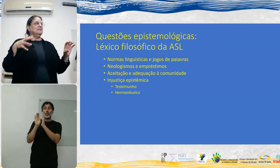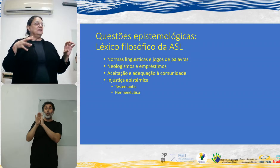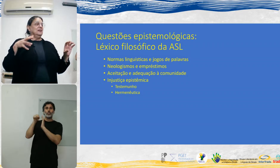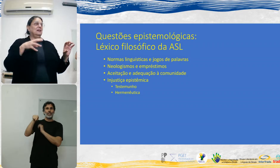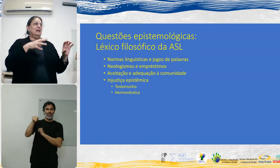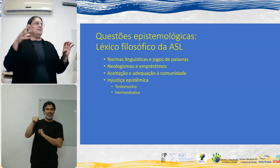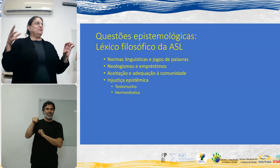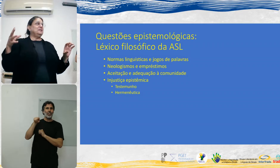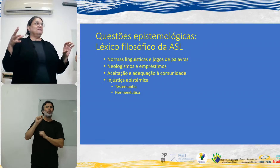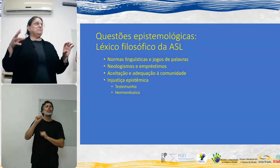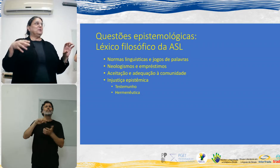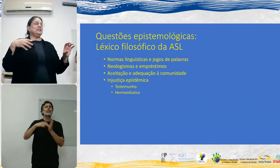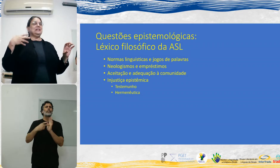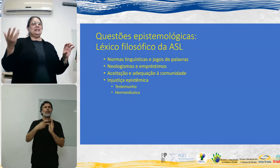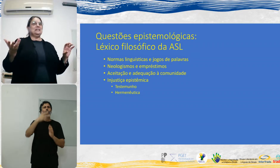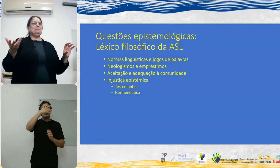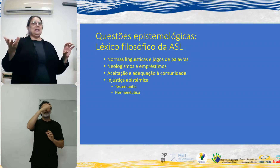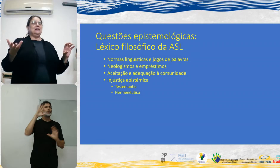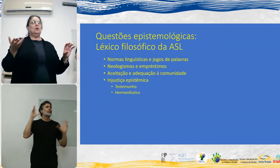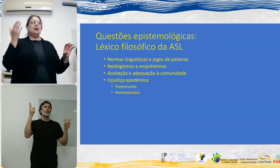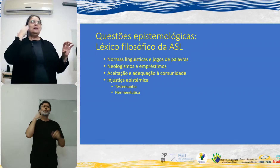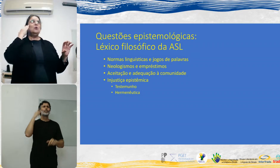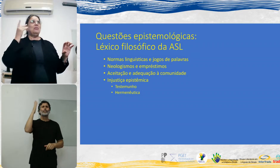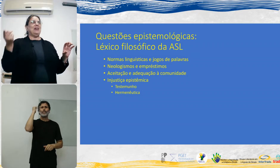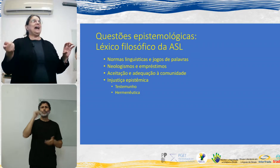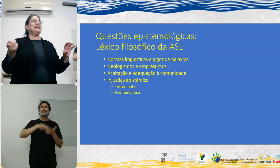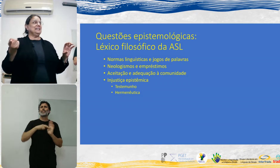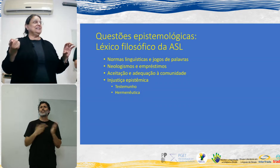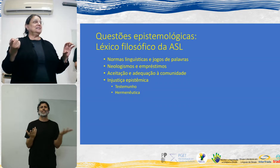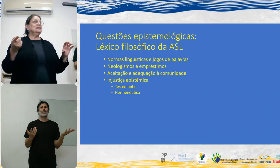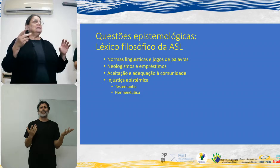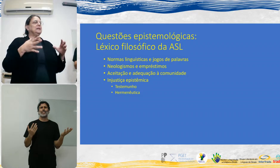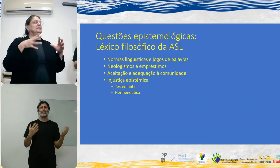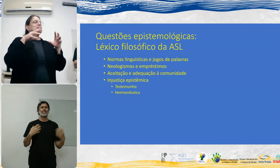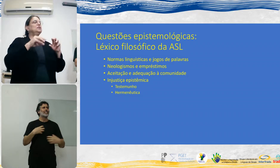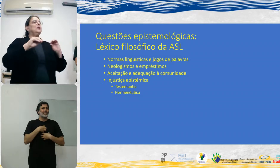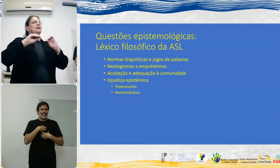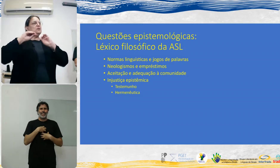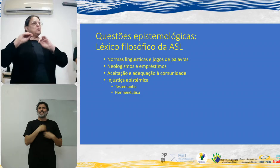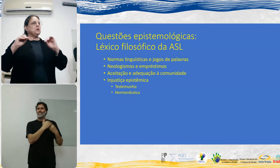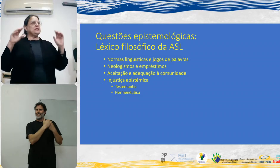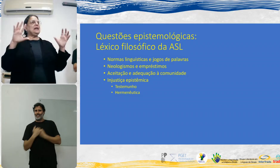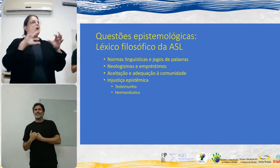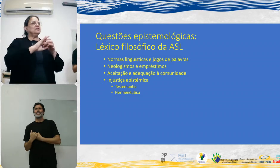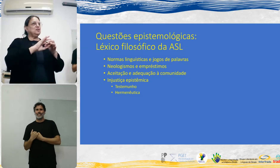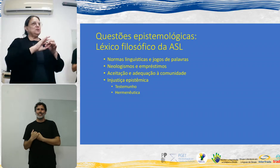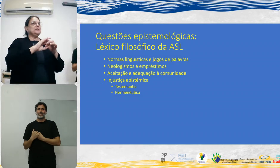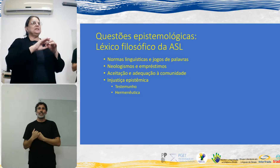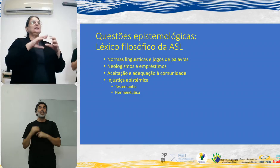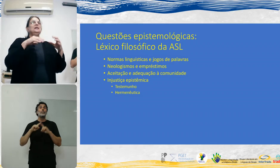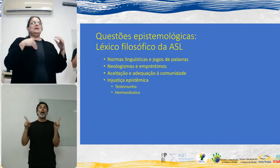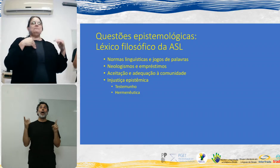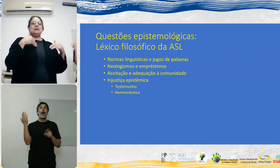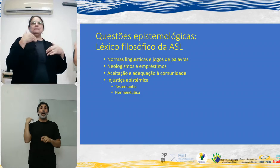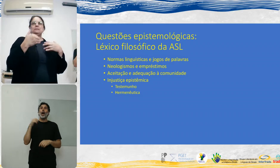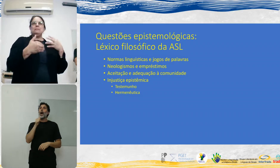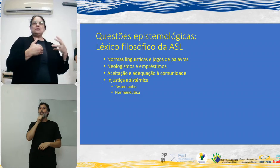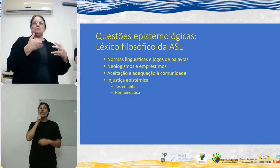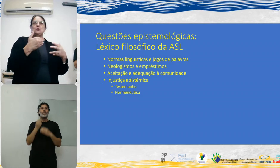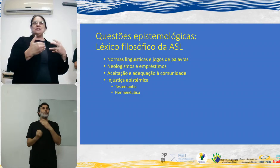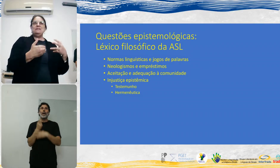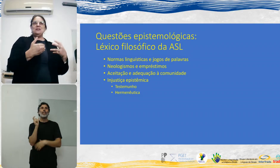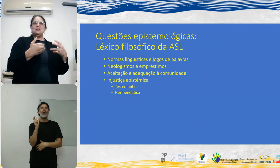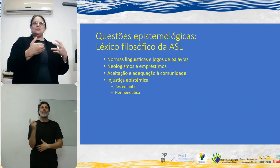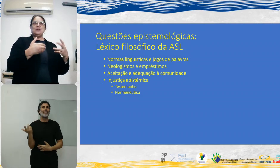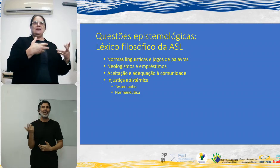feeling of every deaf person can explain, oh, I know what that is. But until you have the word attached to it, it becomes much